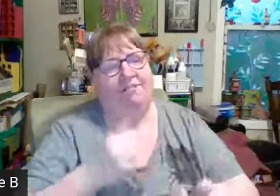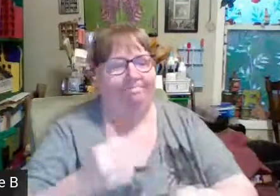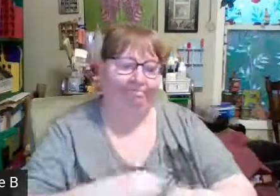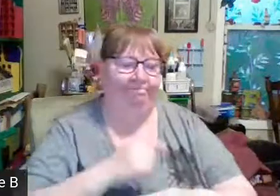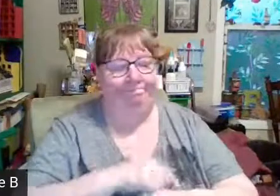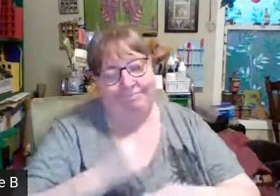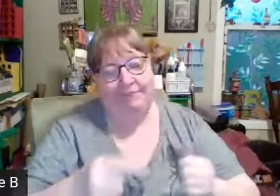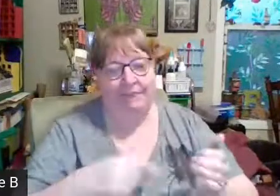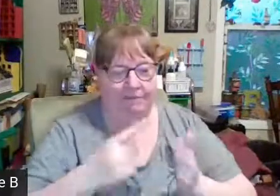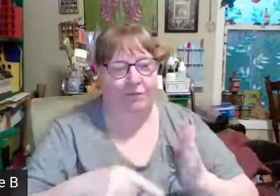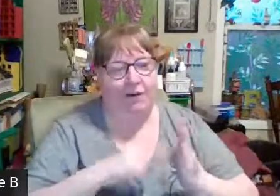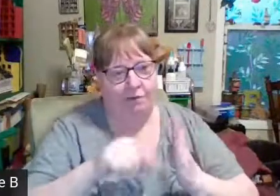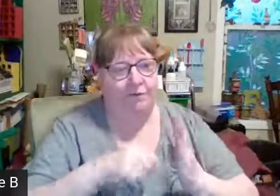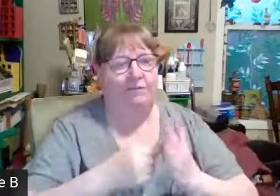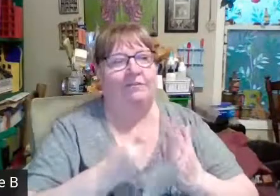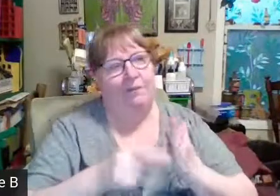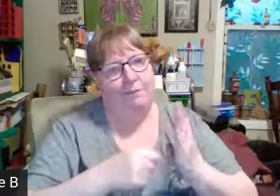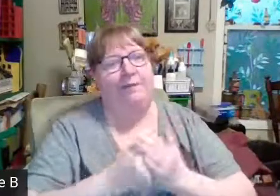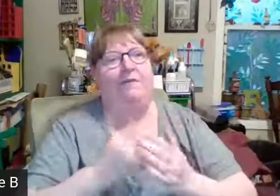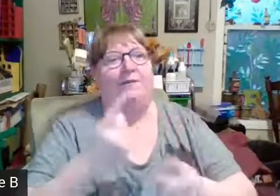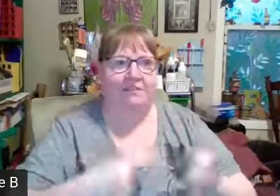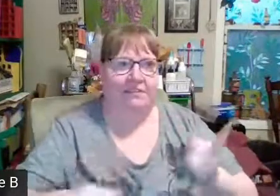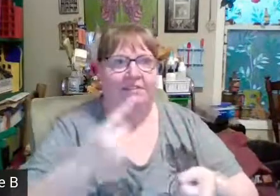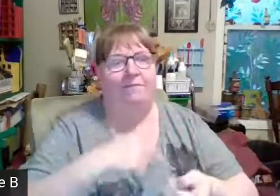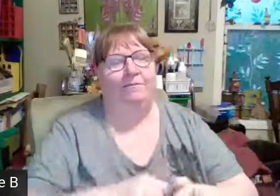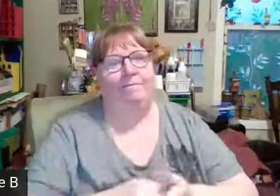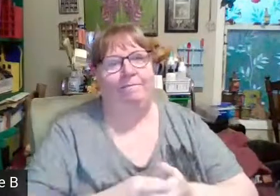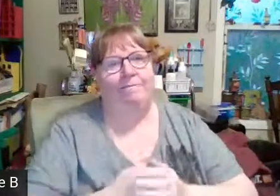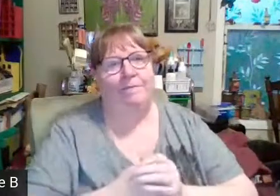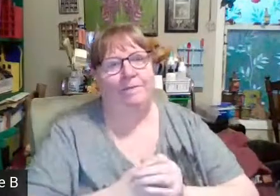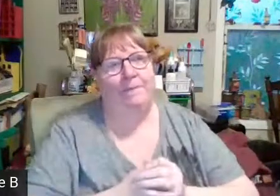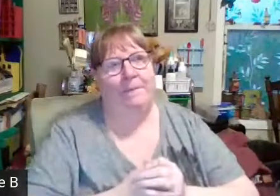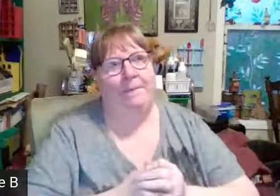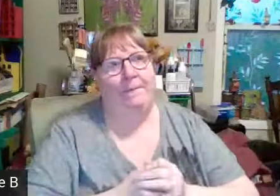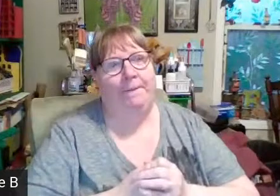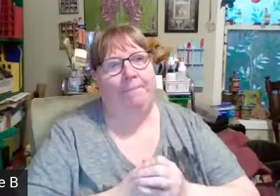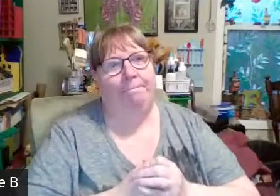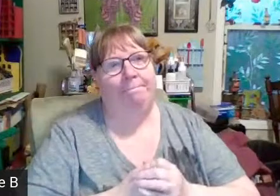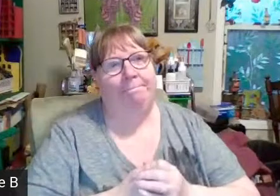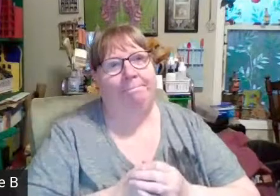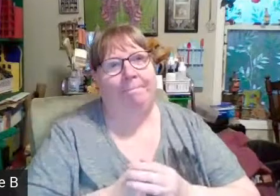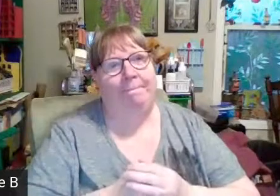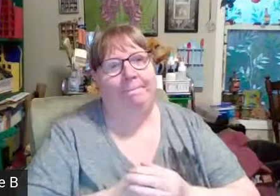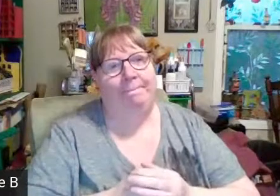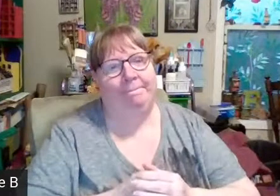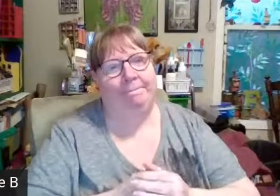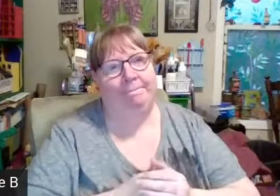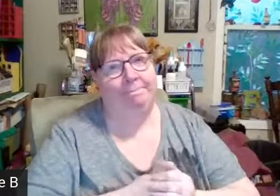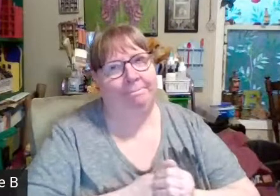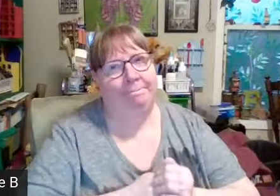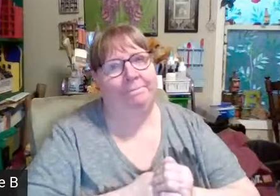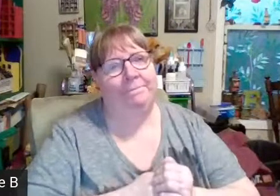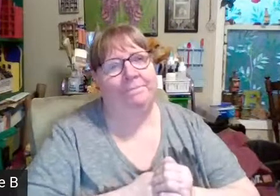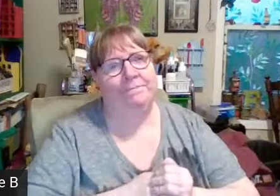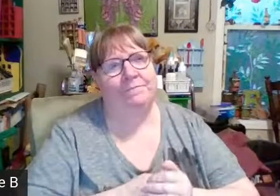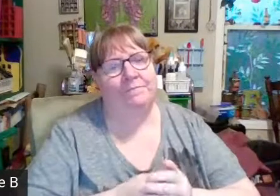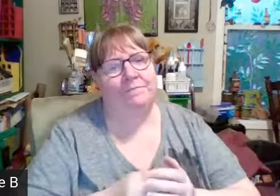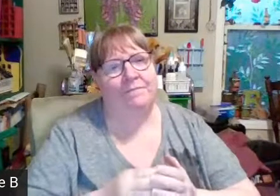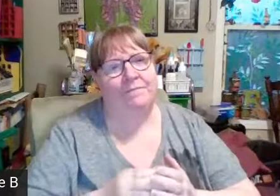But posts, when you have things on the posts, sometimes those get lost, and